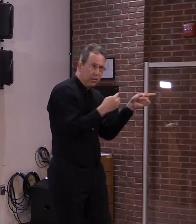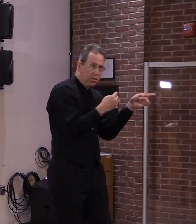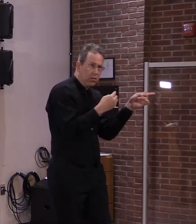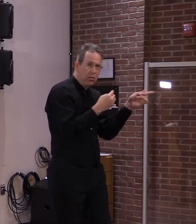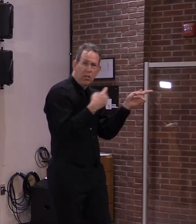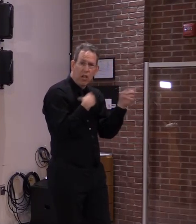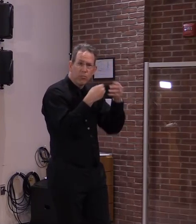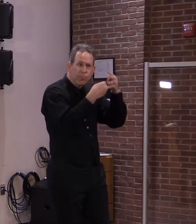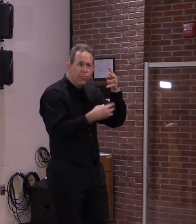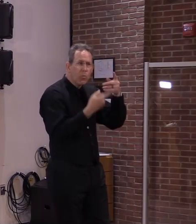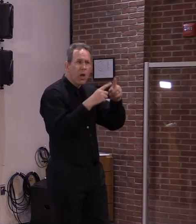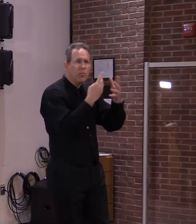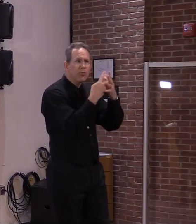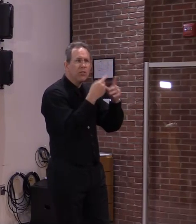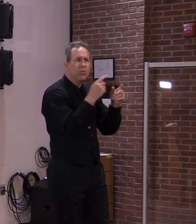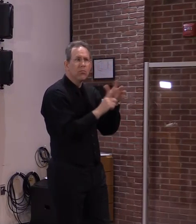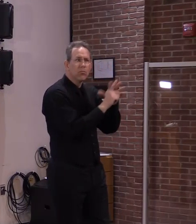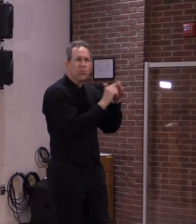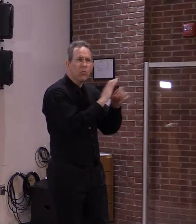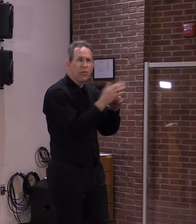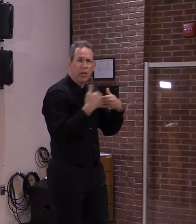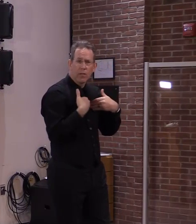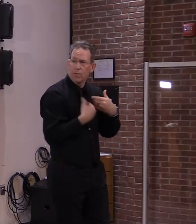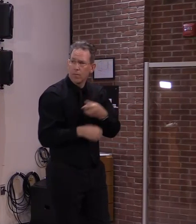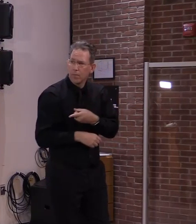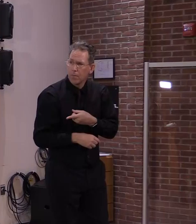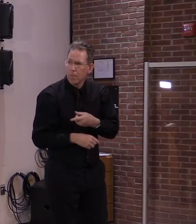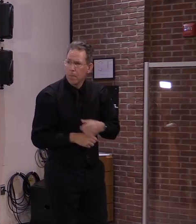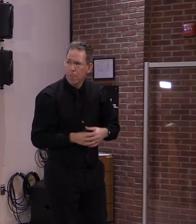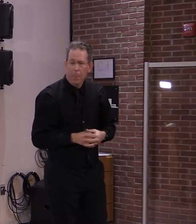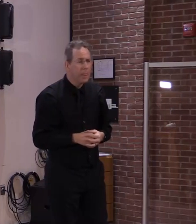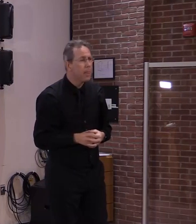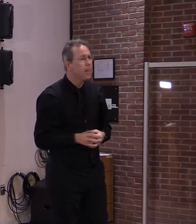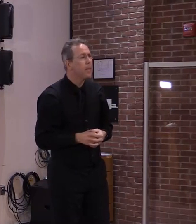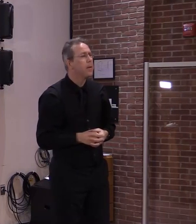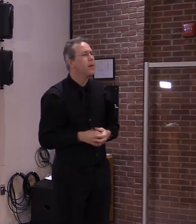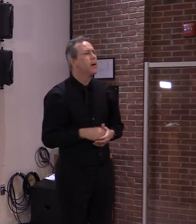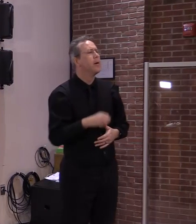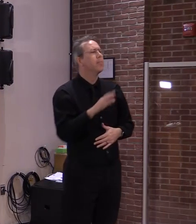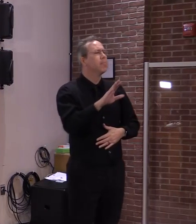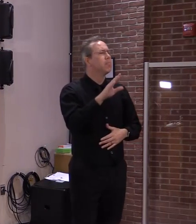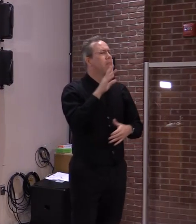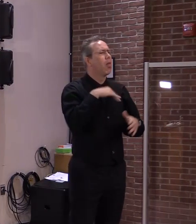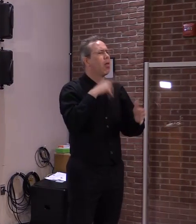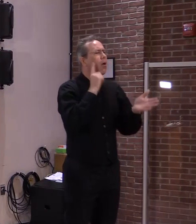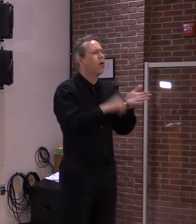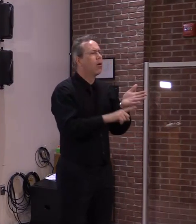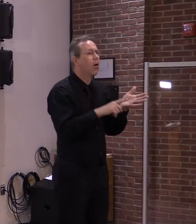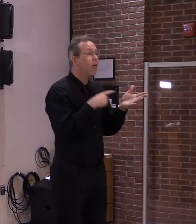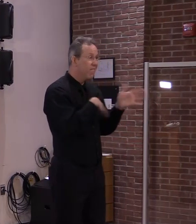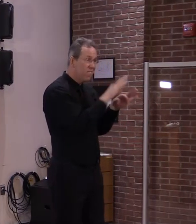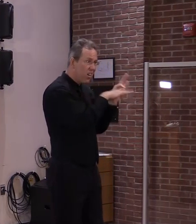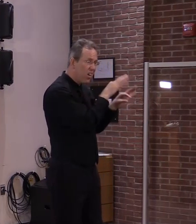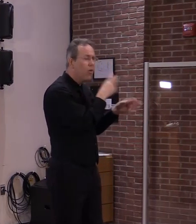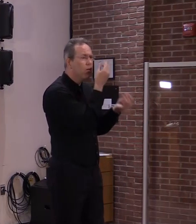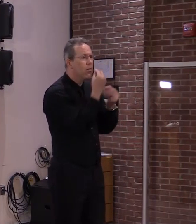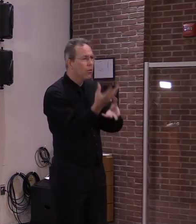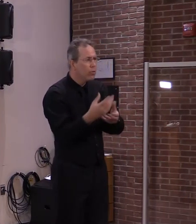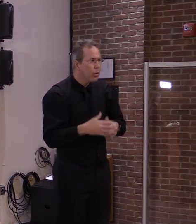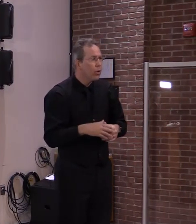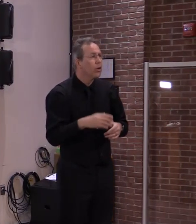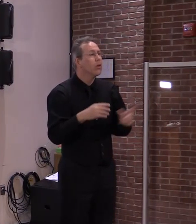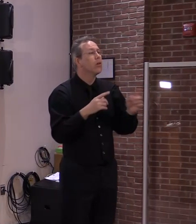you. I'll get to corrections and find out. And remember, that vaccination that I gave you is first dose. Second dose